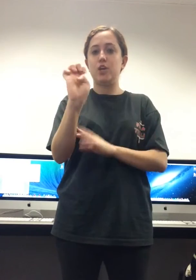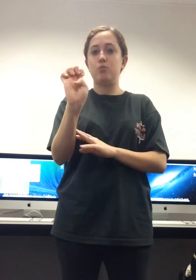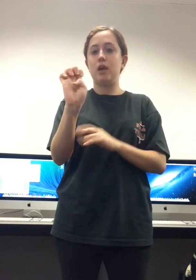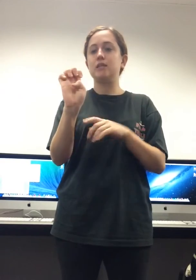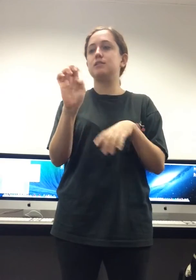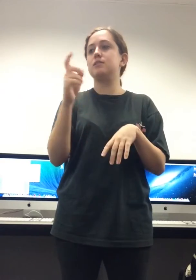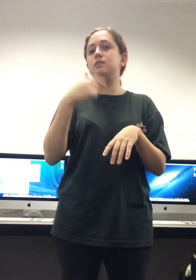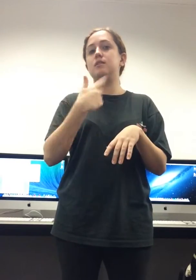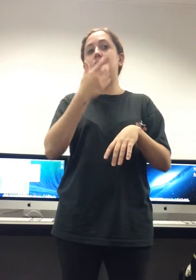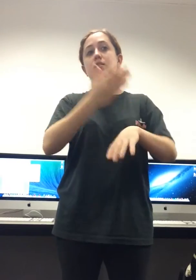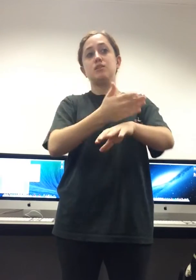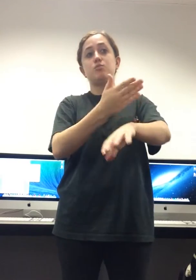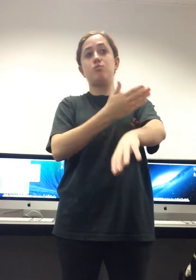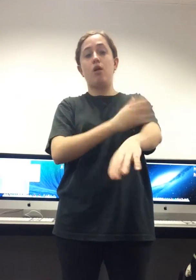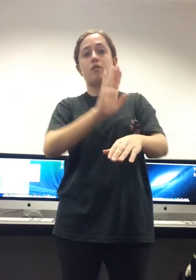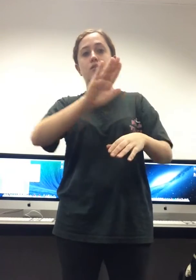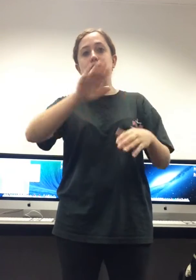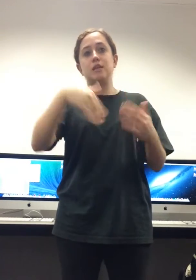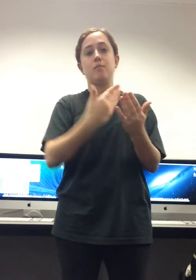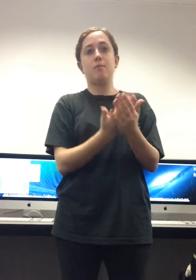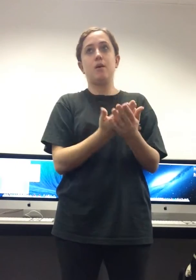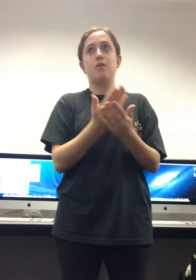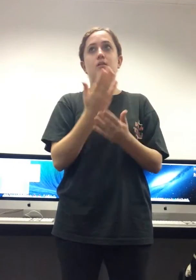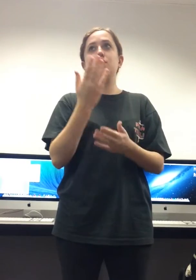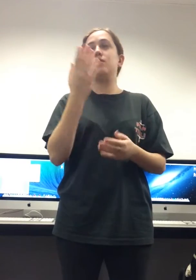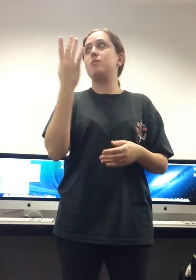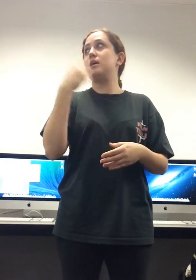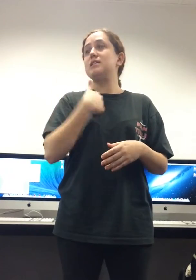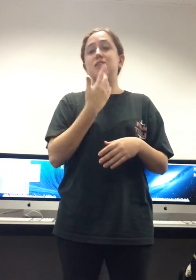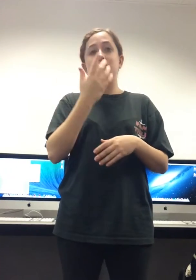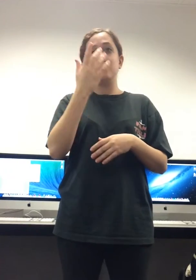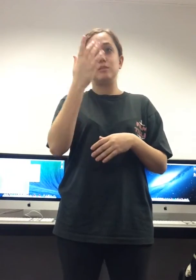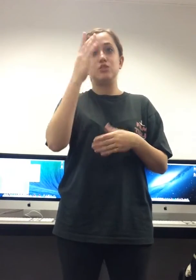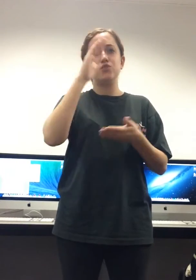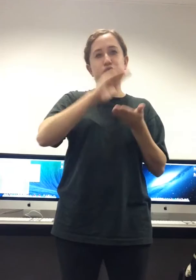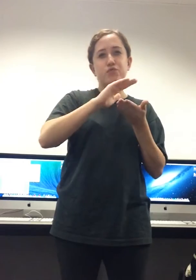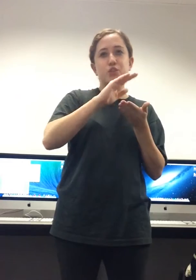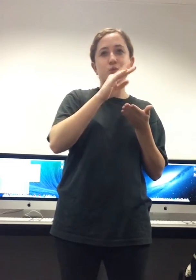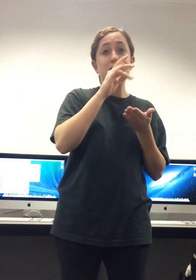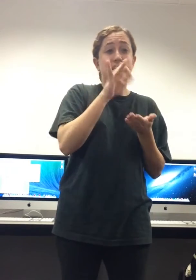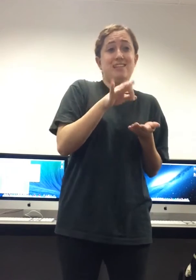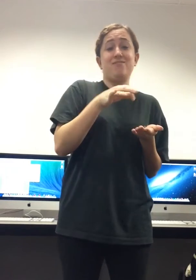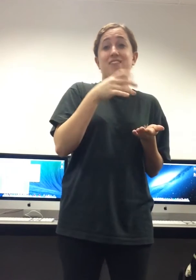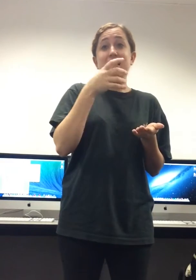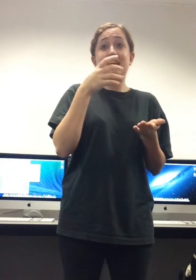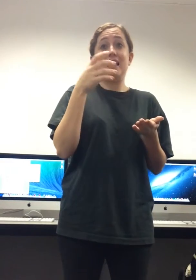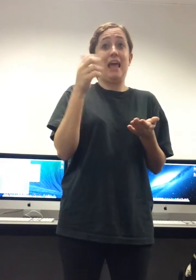when there was little, if any, restrictions on what businesses could do.